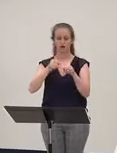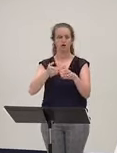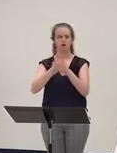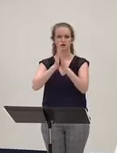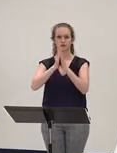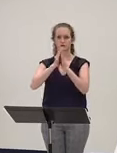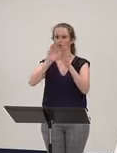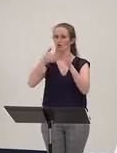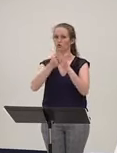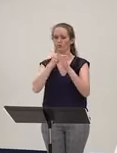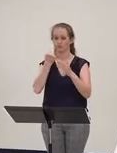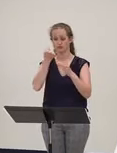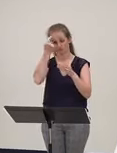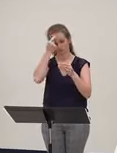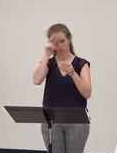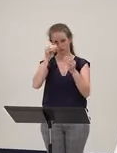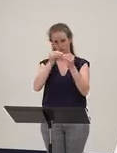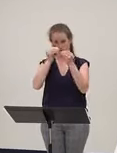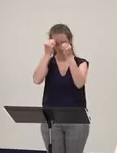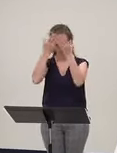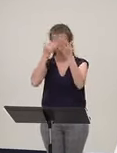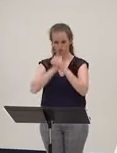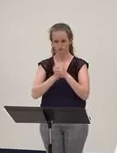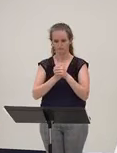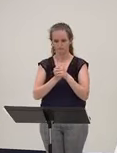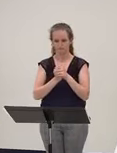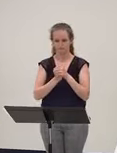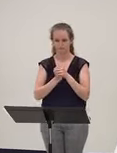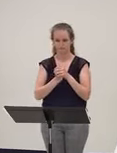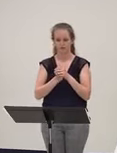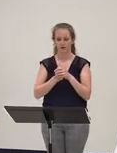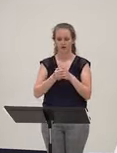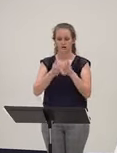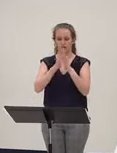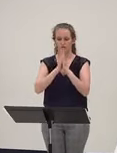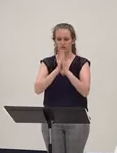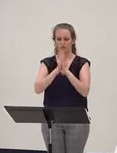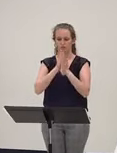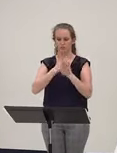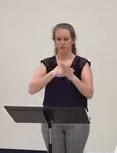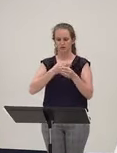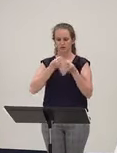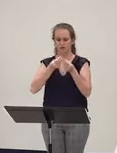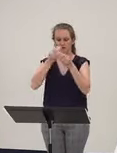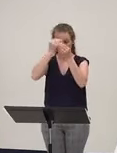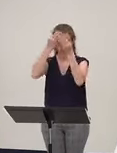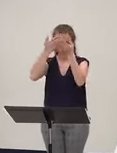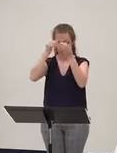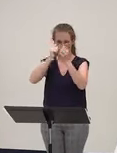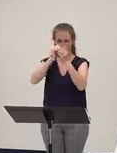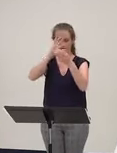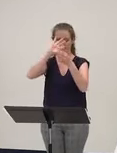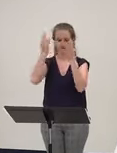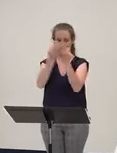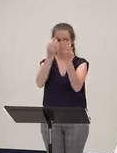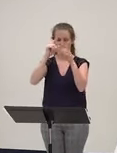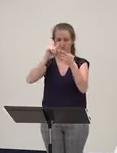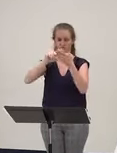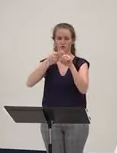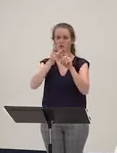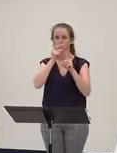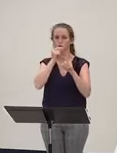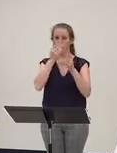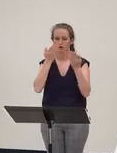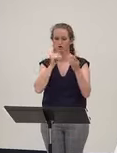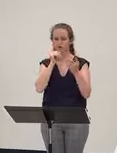priest within our diocese for more information as well. I ask that you please share this information with your family and friends